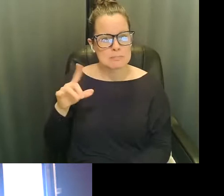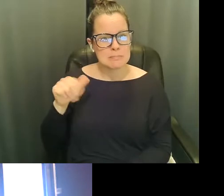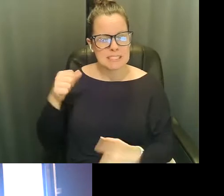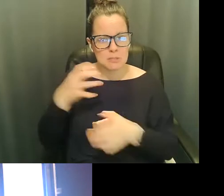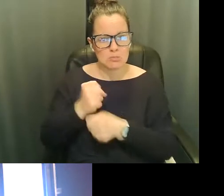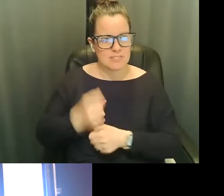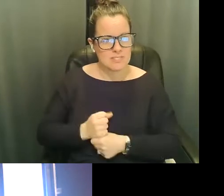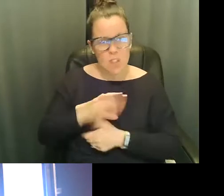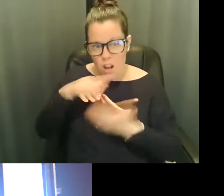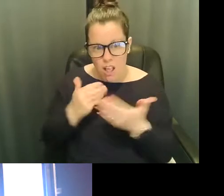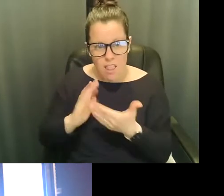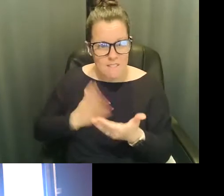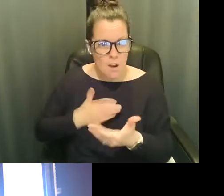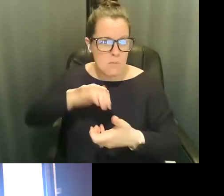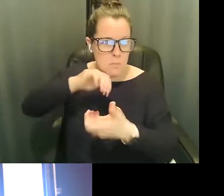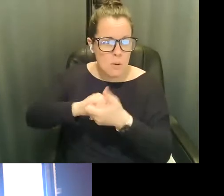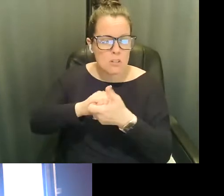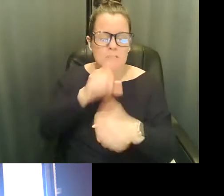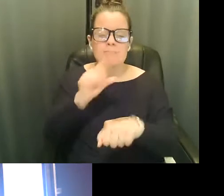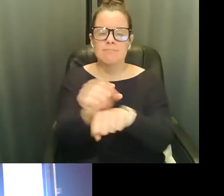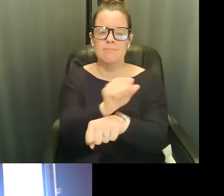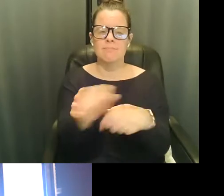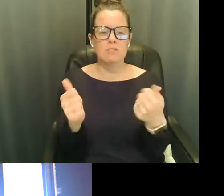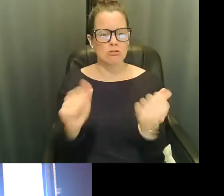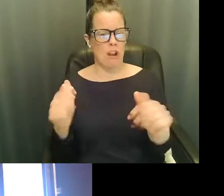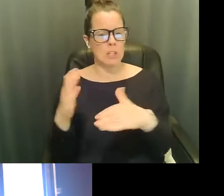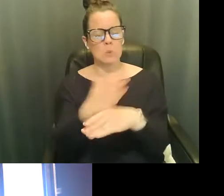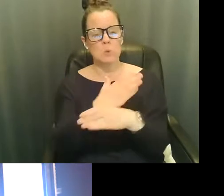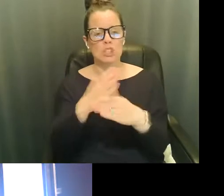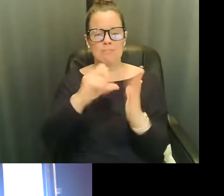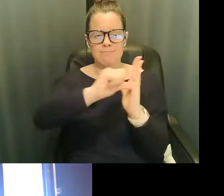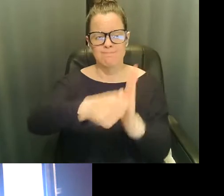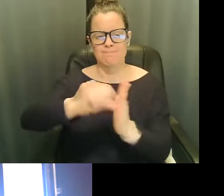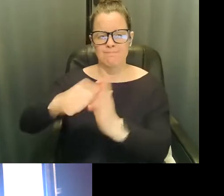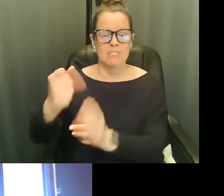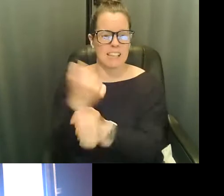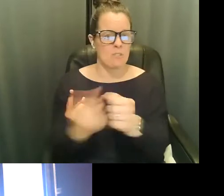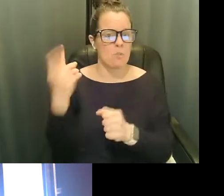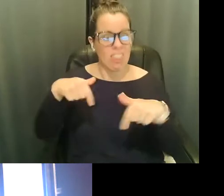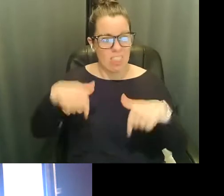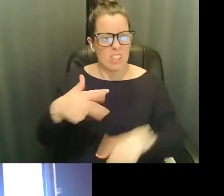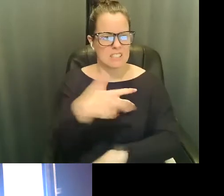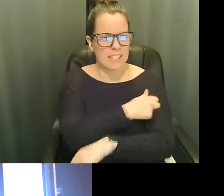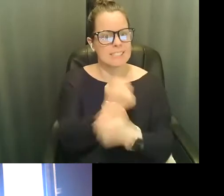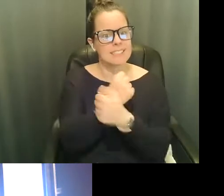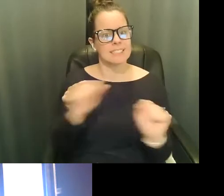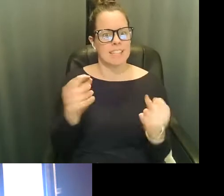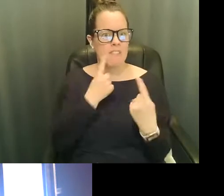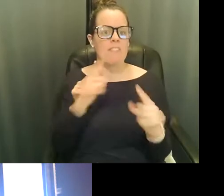our partners, we have definitely tried to share and impress upon everyone that these vaccines are safe and